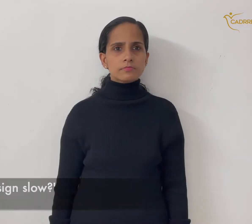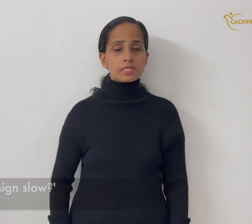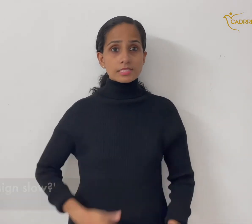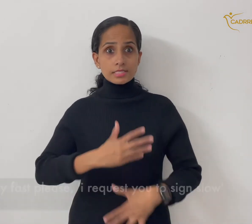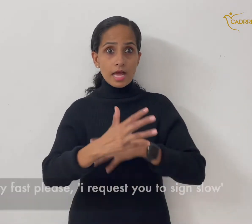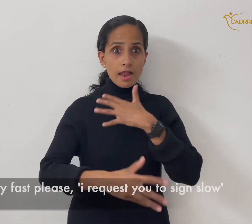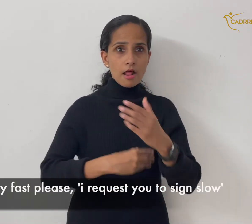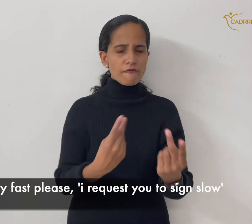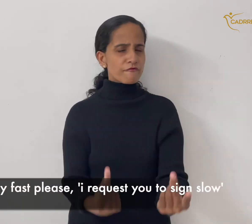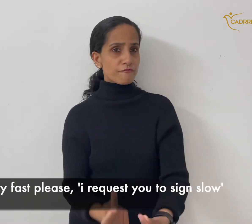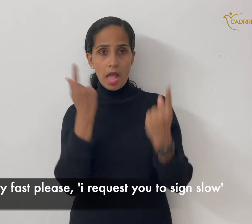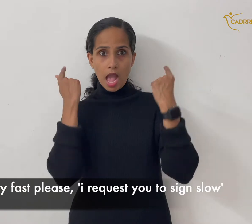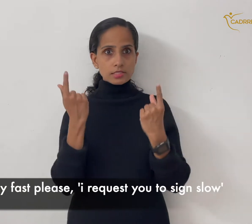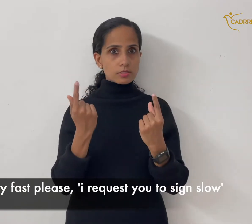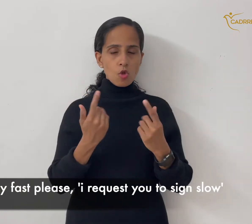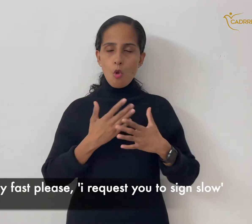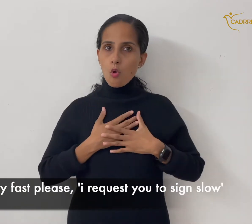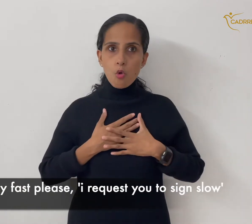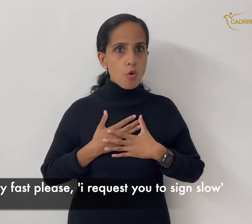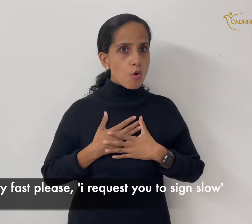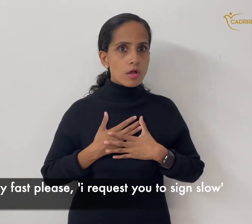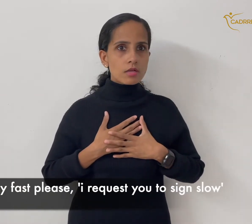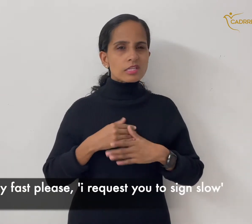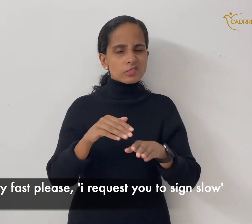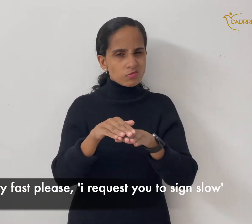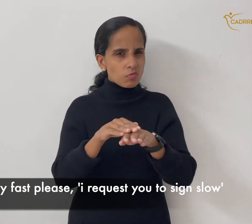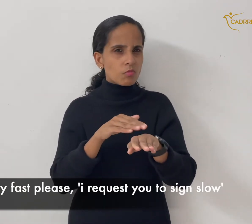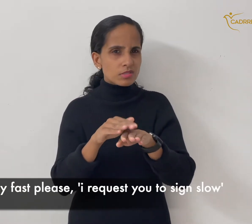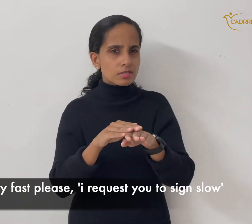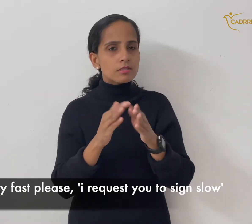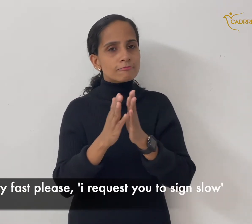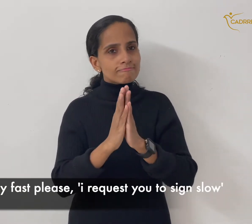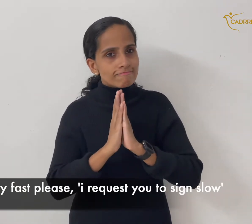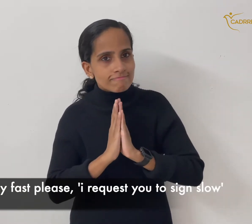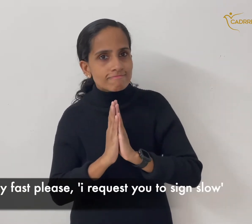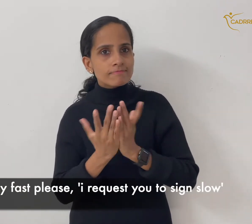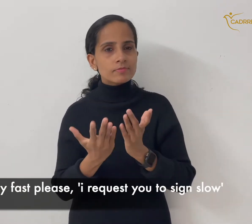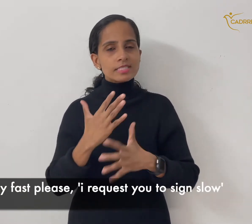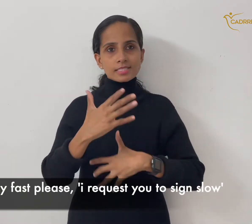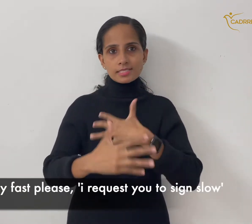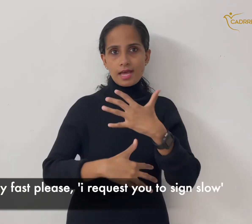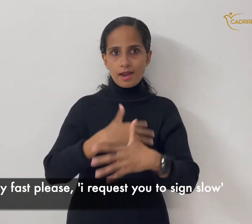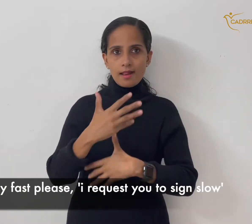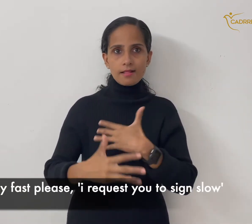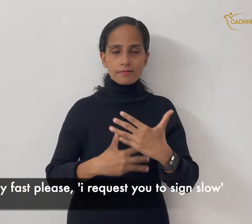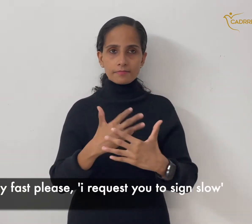You are signing very fast. Please, I request you to sign slow.